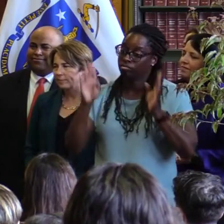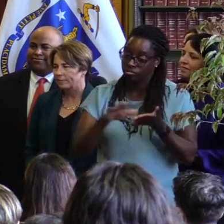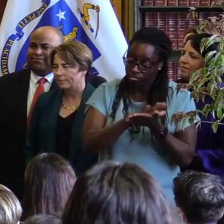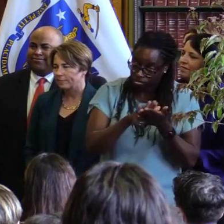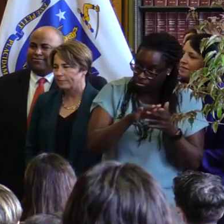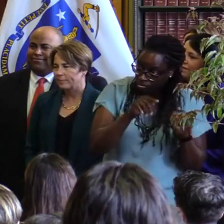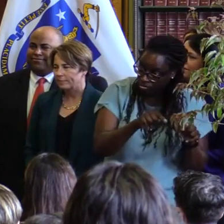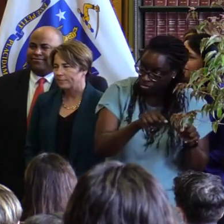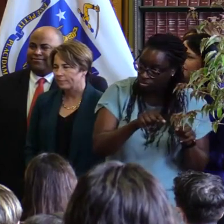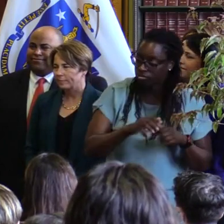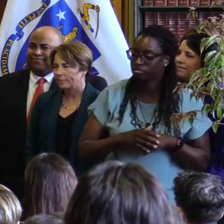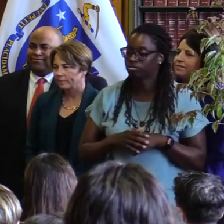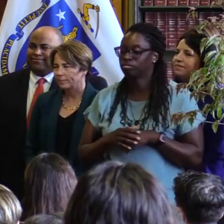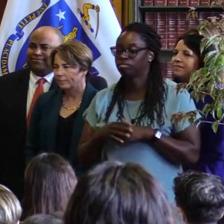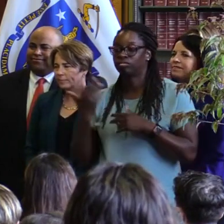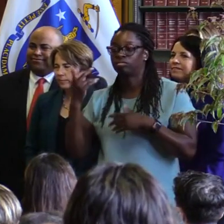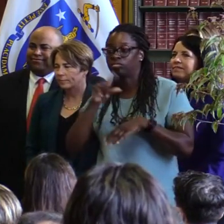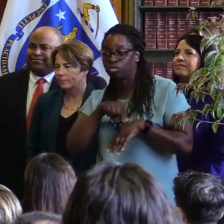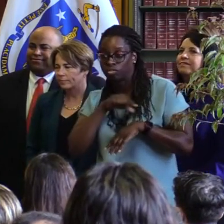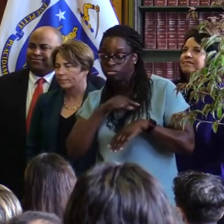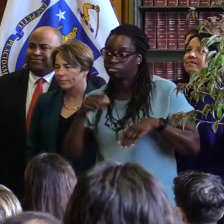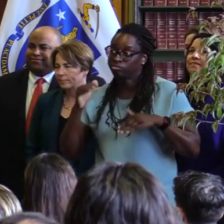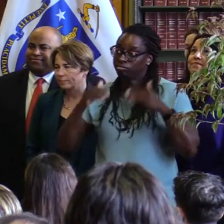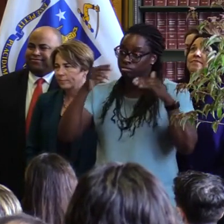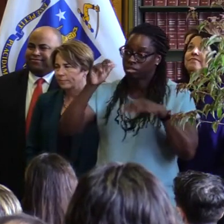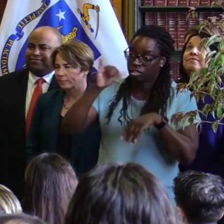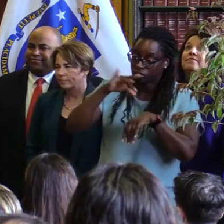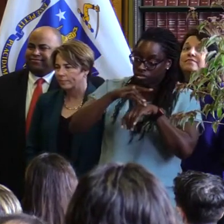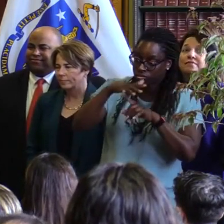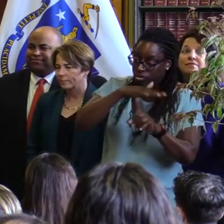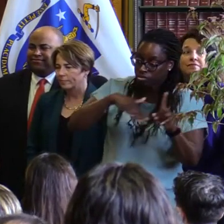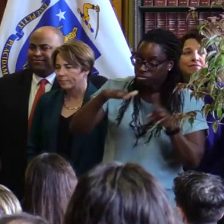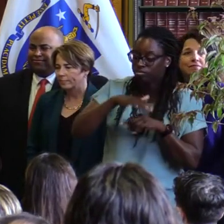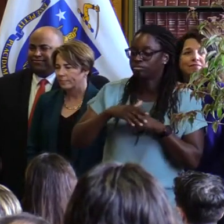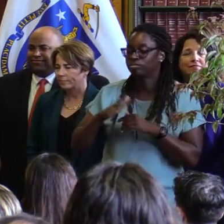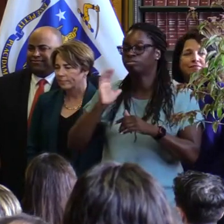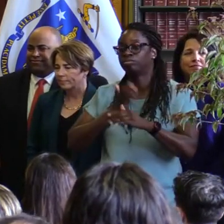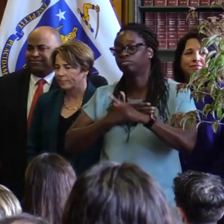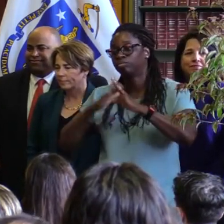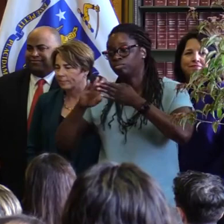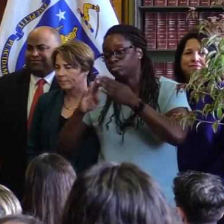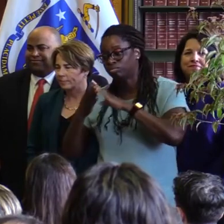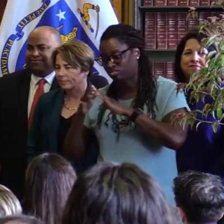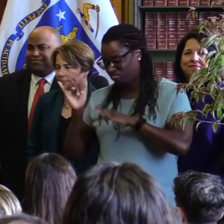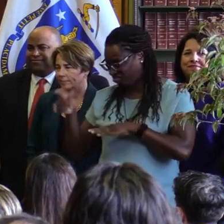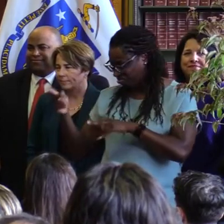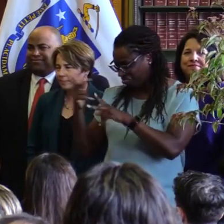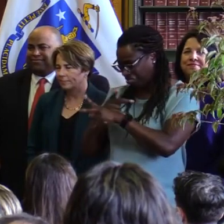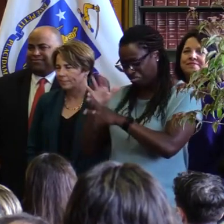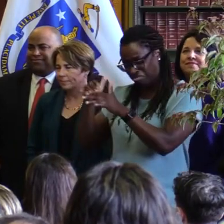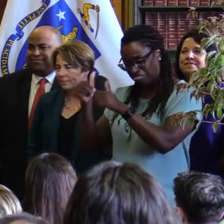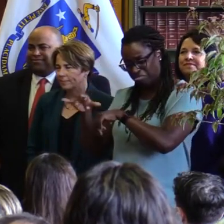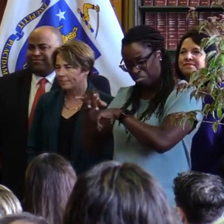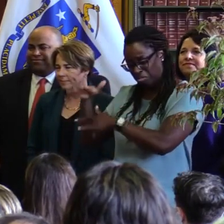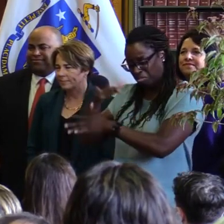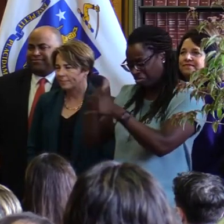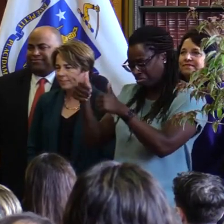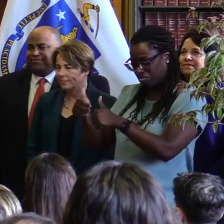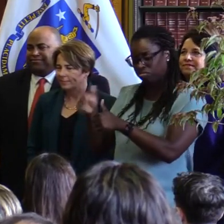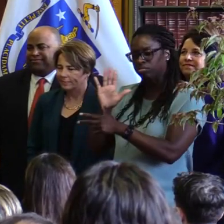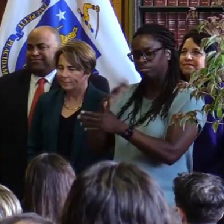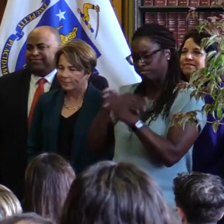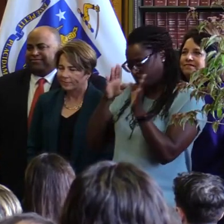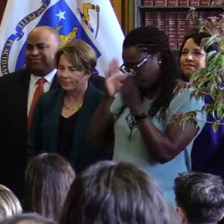advancing environmental justice for our EJ communities, those who are in greatest need of services. We're grateful to this administration